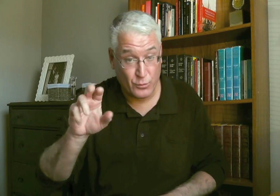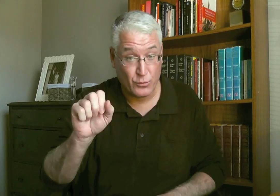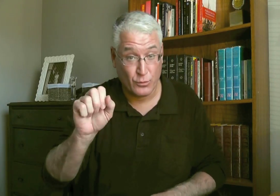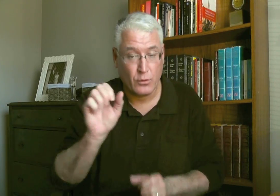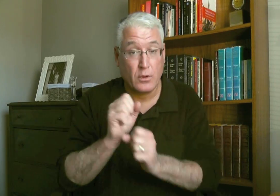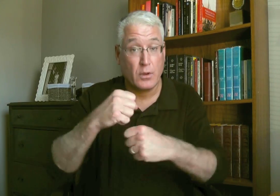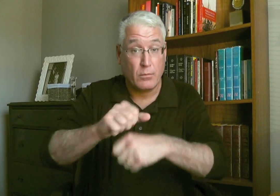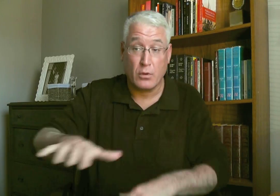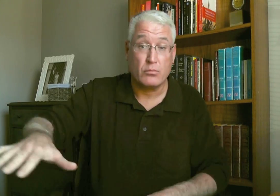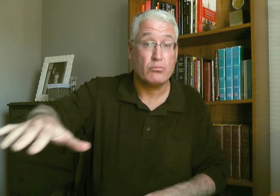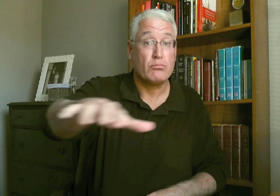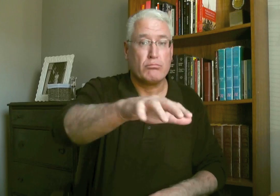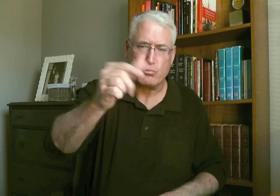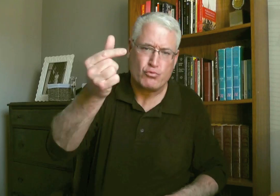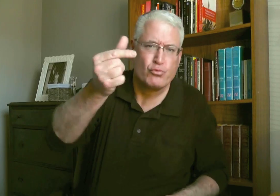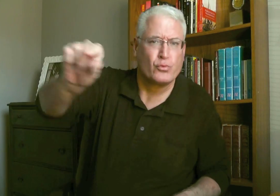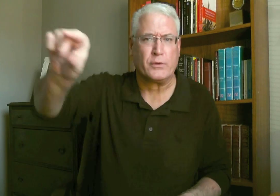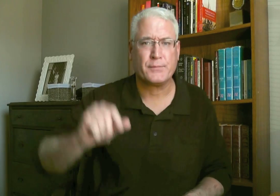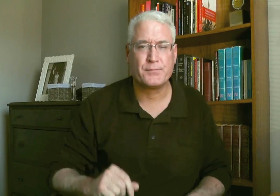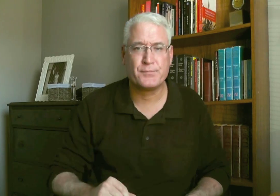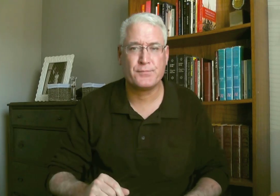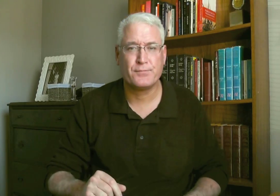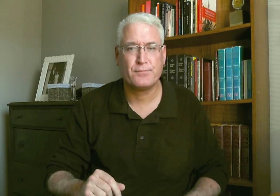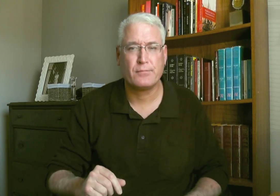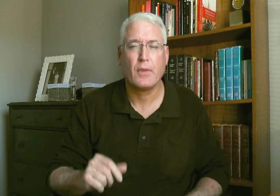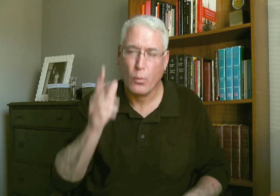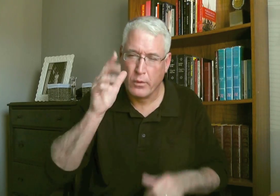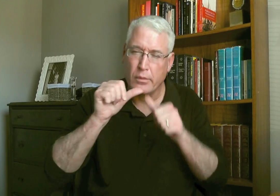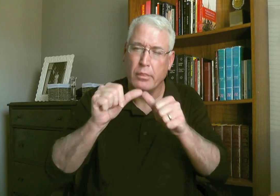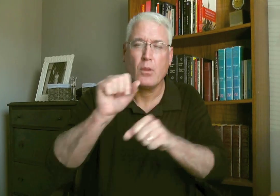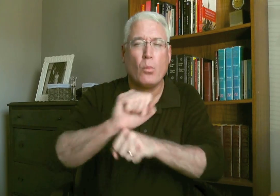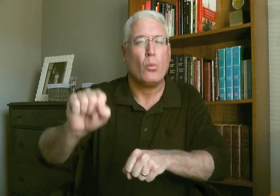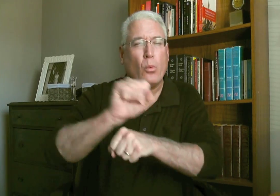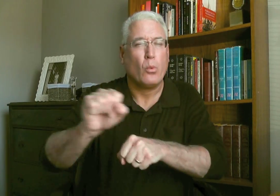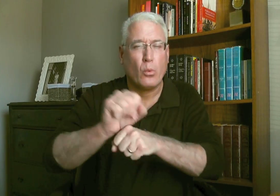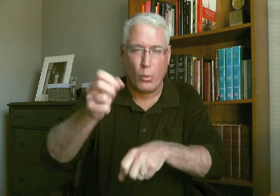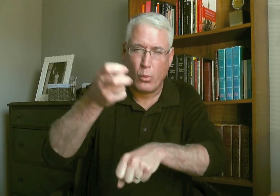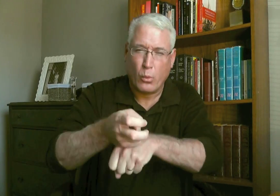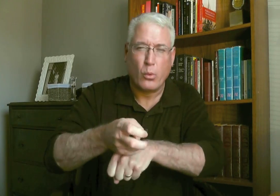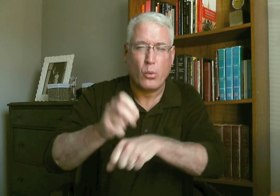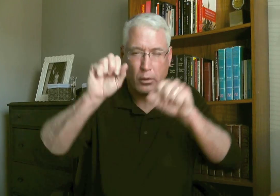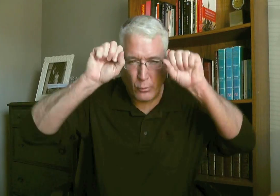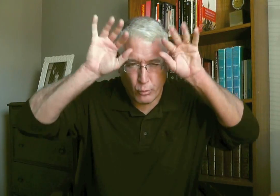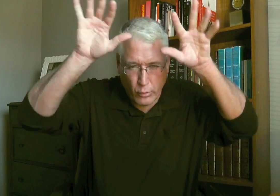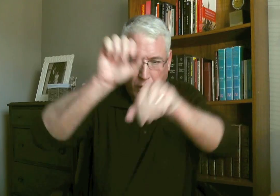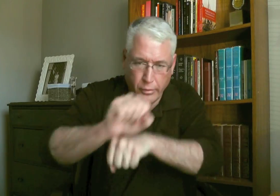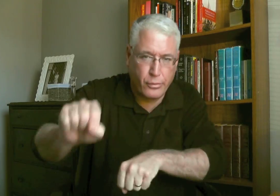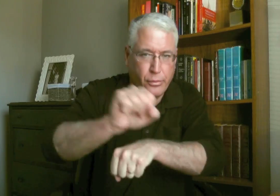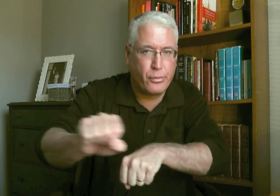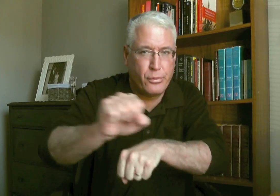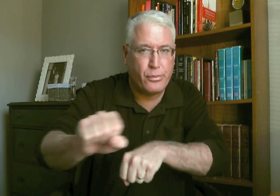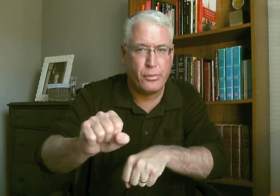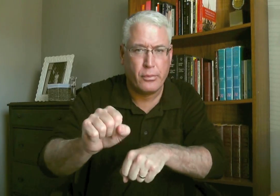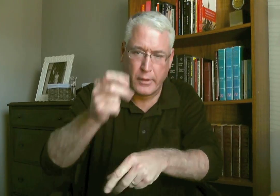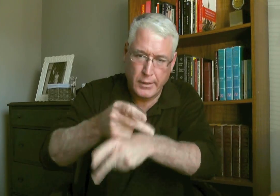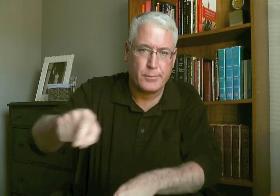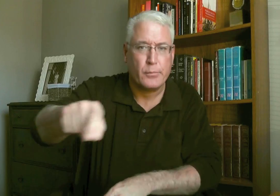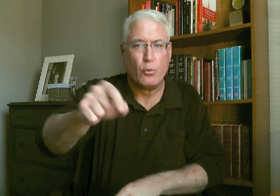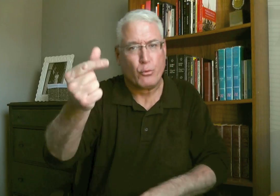fertilizer down and make sure that it's okay so it'll turn green. And you have to work. It makes you tired, it makes you sweat to work.